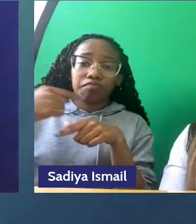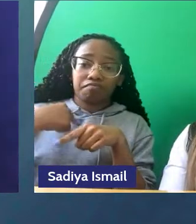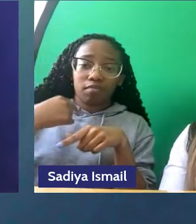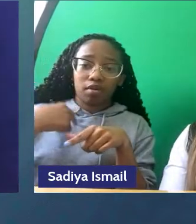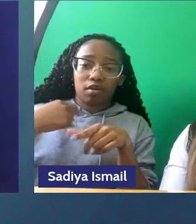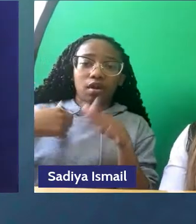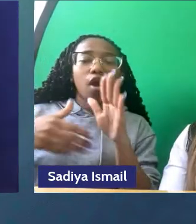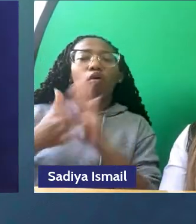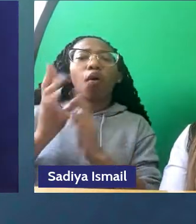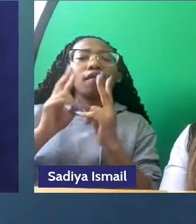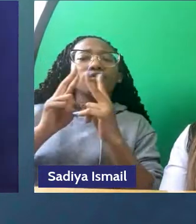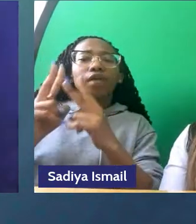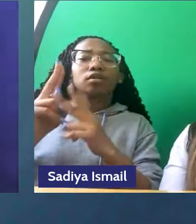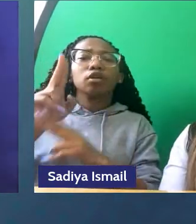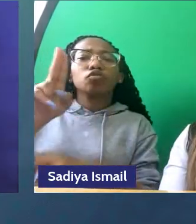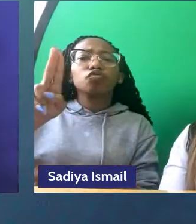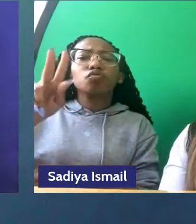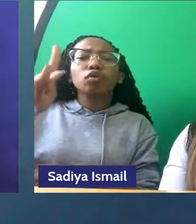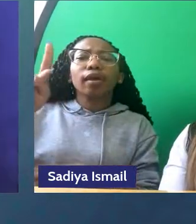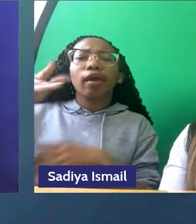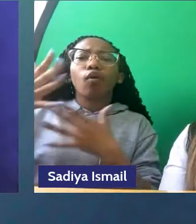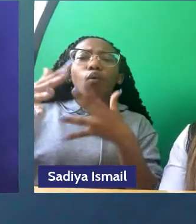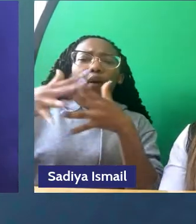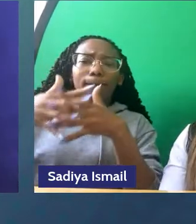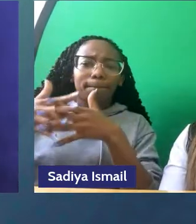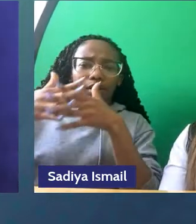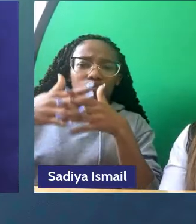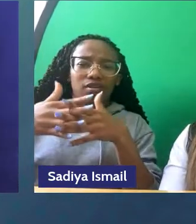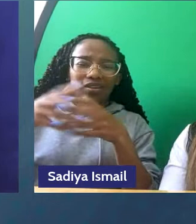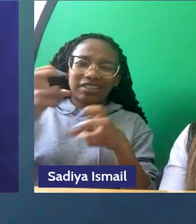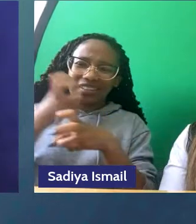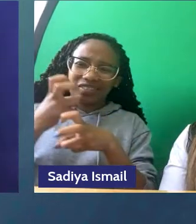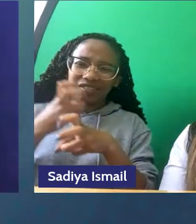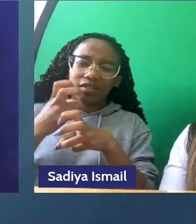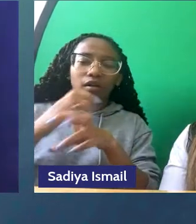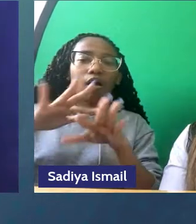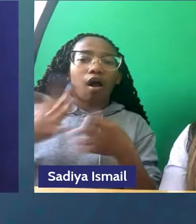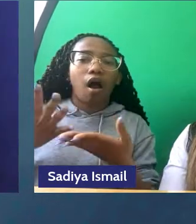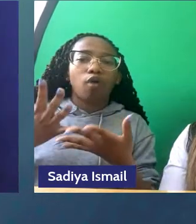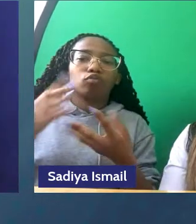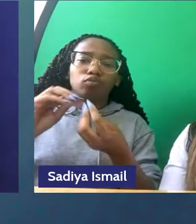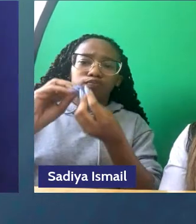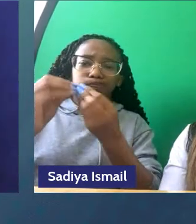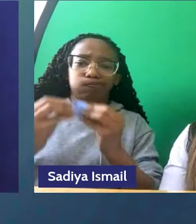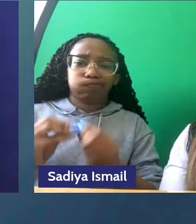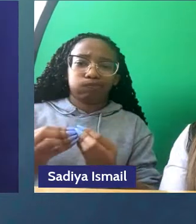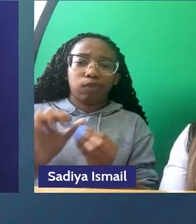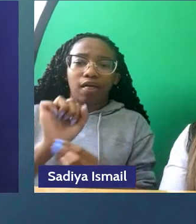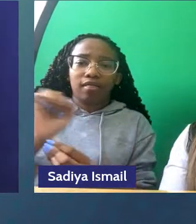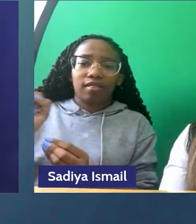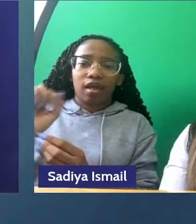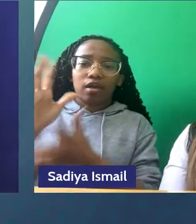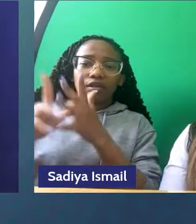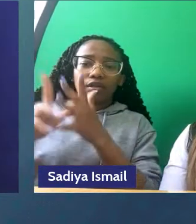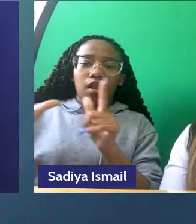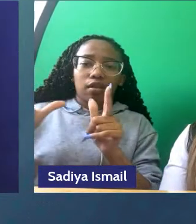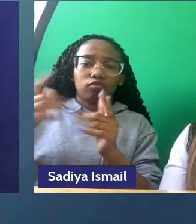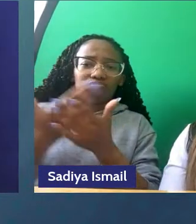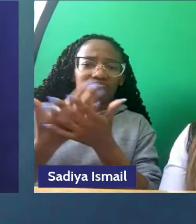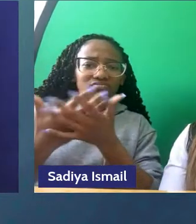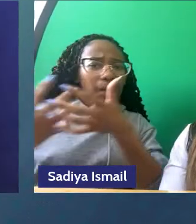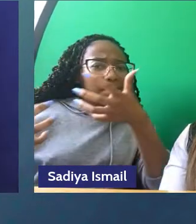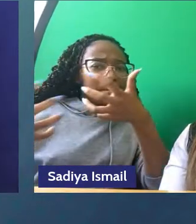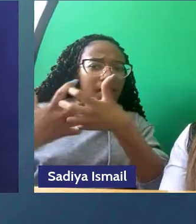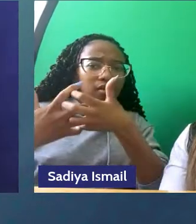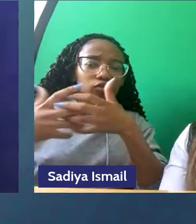in the UK or the US, how difficult will it be for me to adapt to their sign language? Is it very similar,